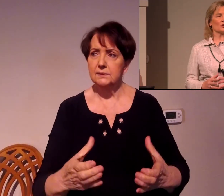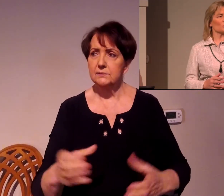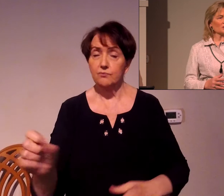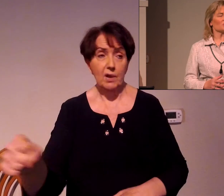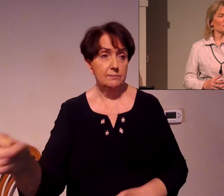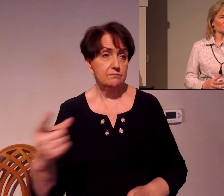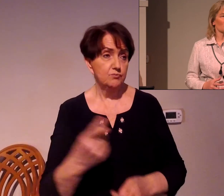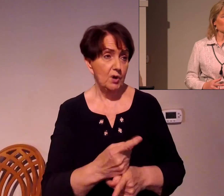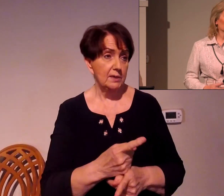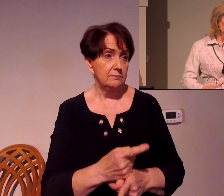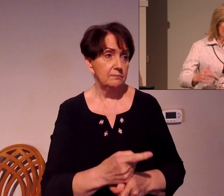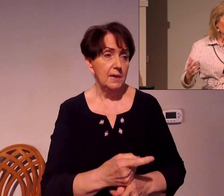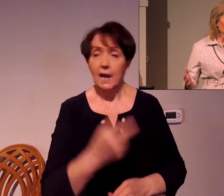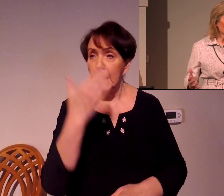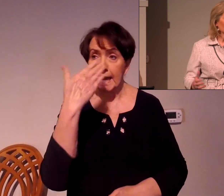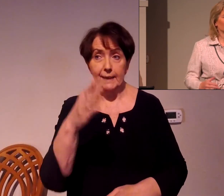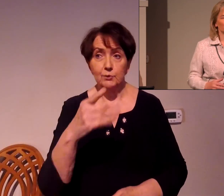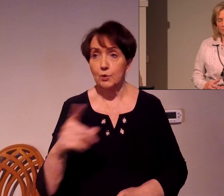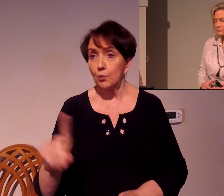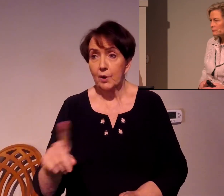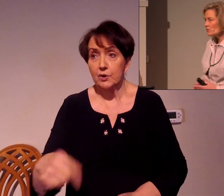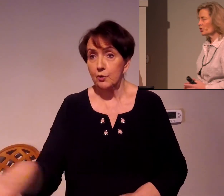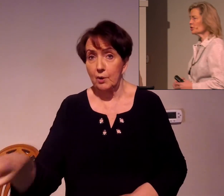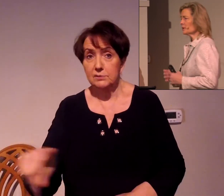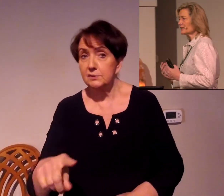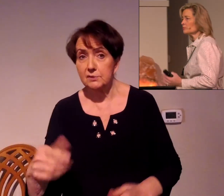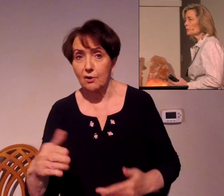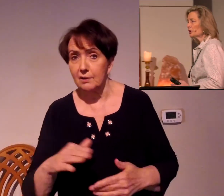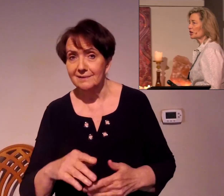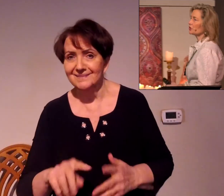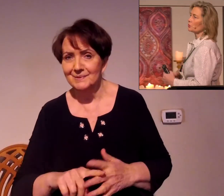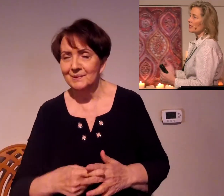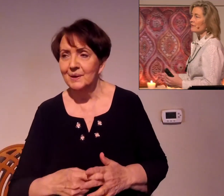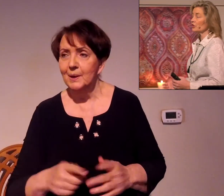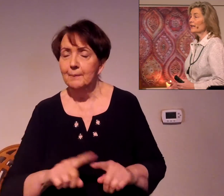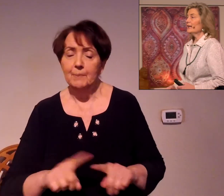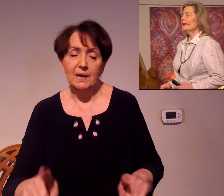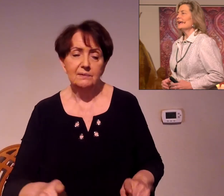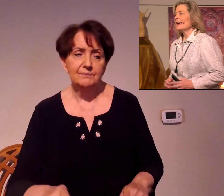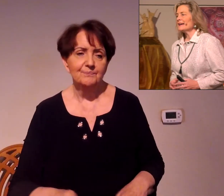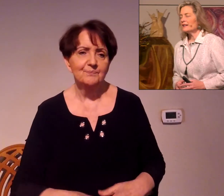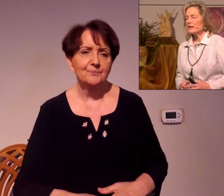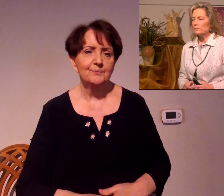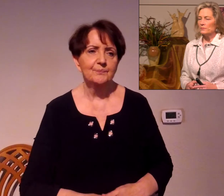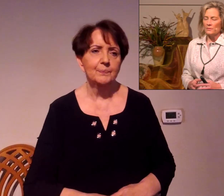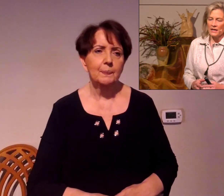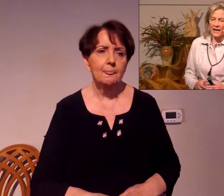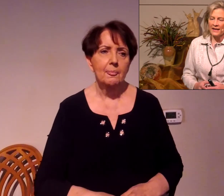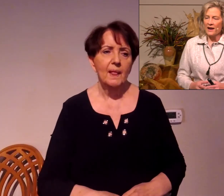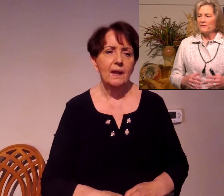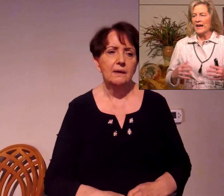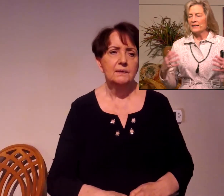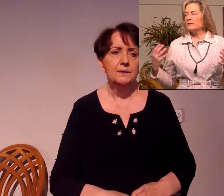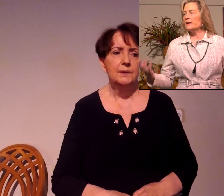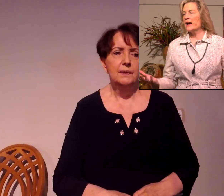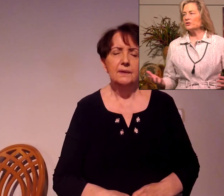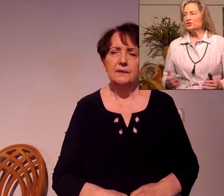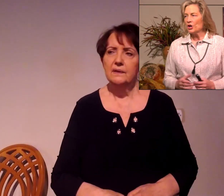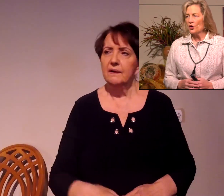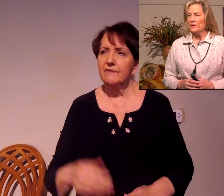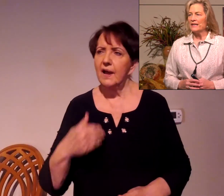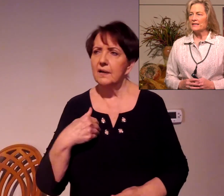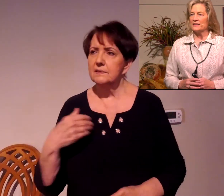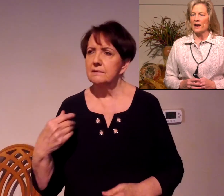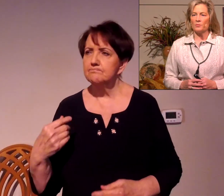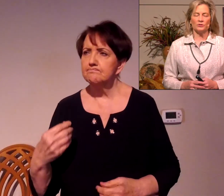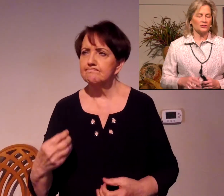I don't know where else y'all started, but okay. Or you picked up the book or whatever. And I've had now